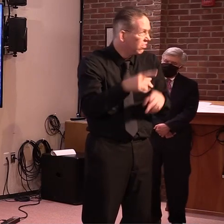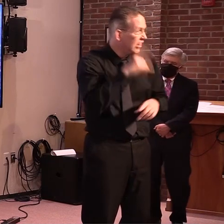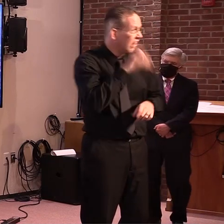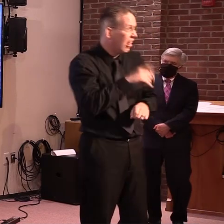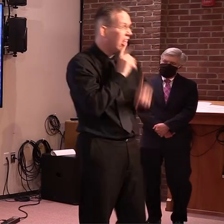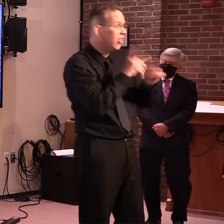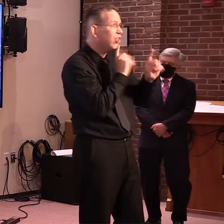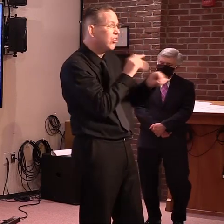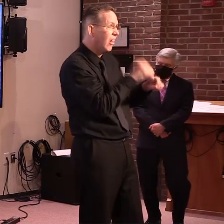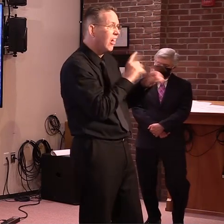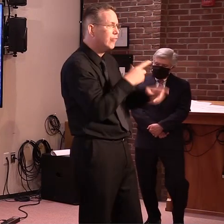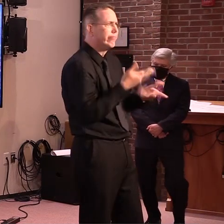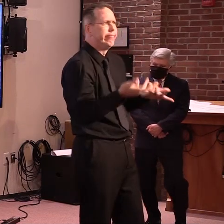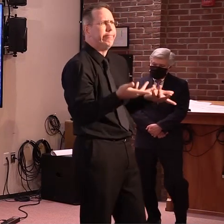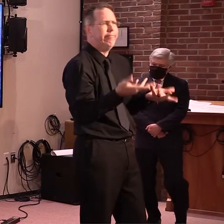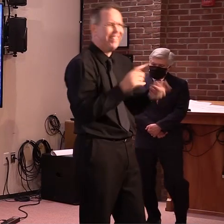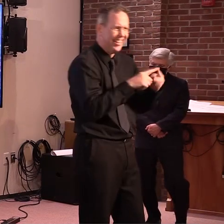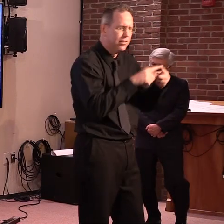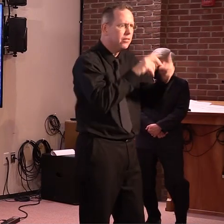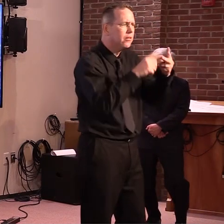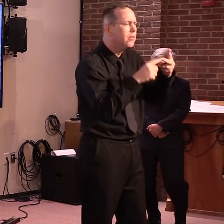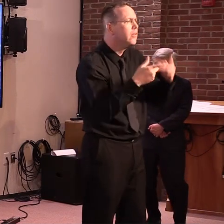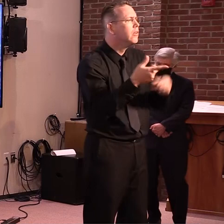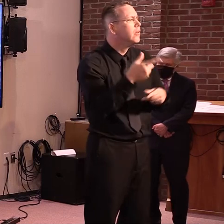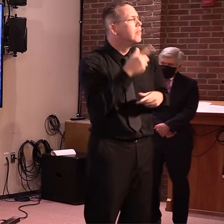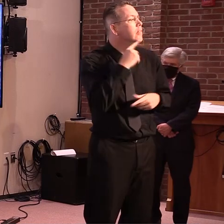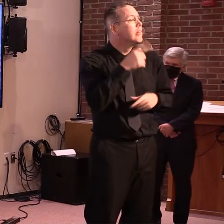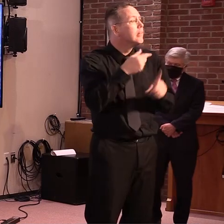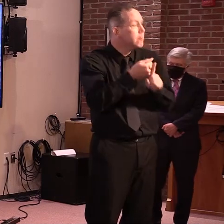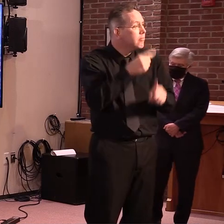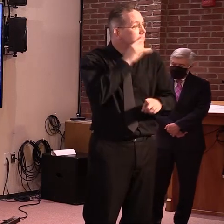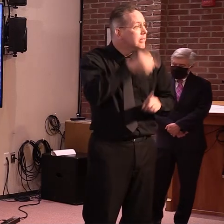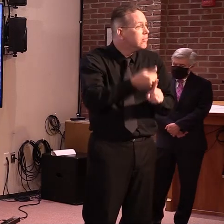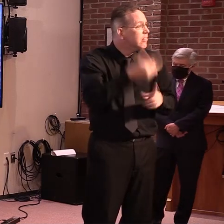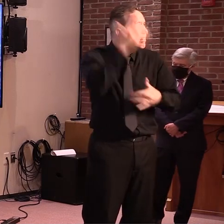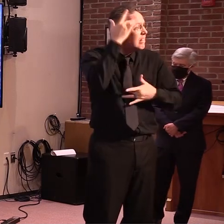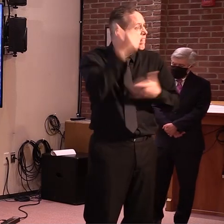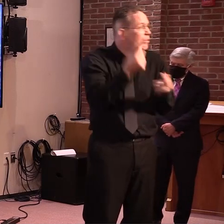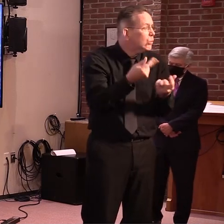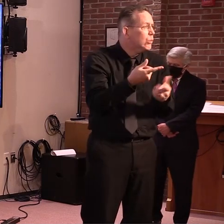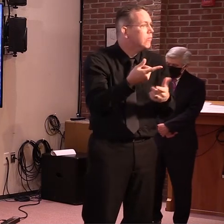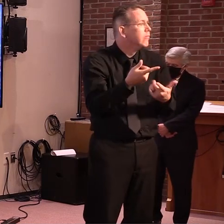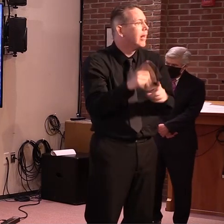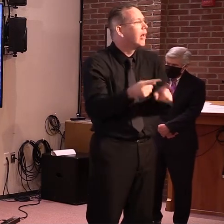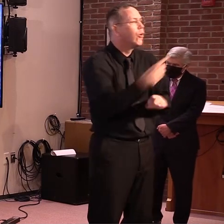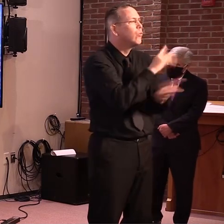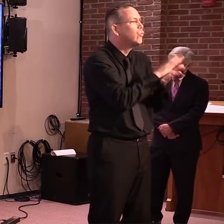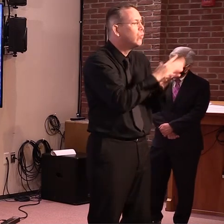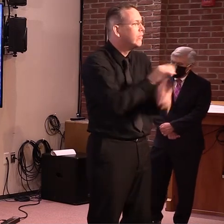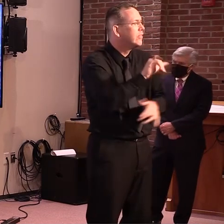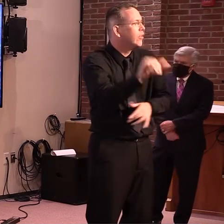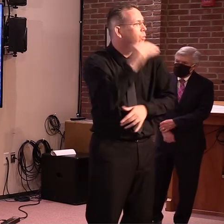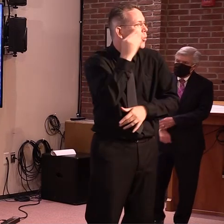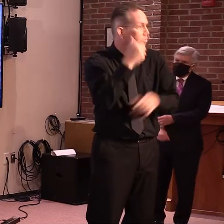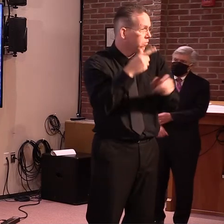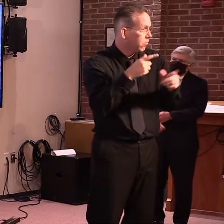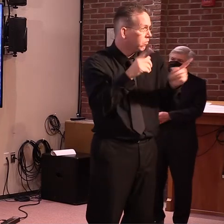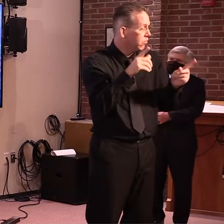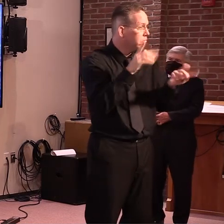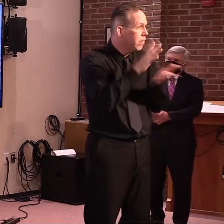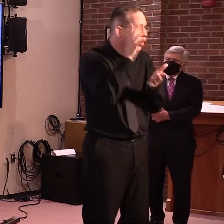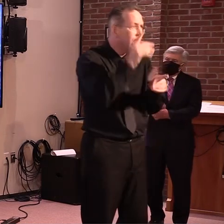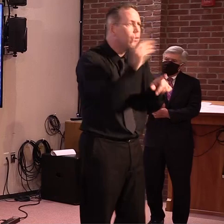solve with our leaders at the local level. But in the initial guidance, we don't address those specific issues. We do lay